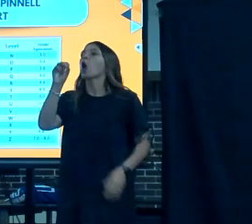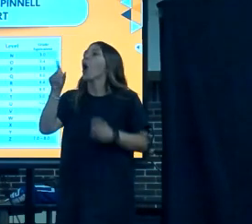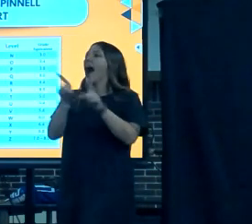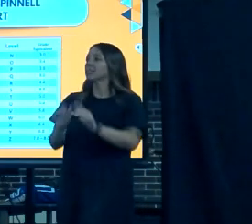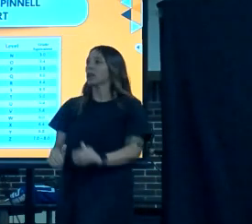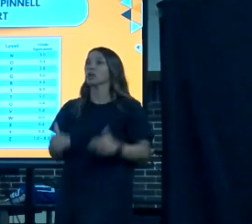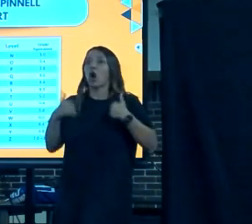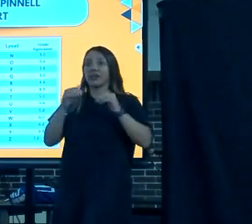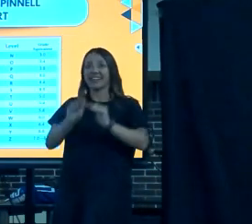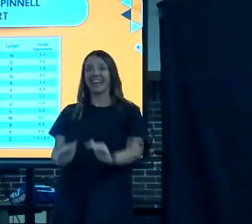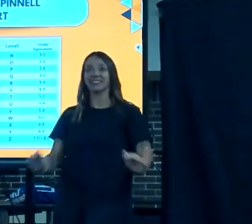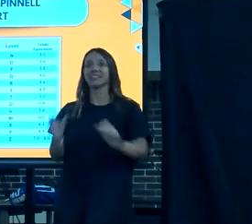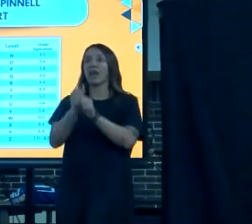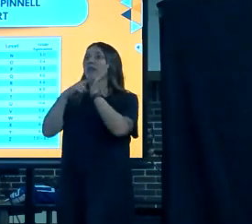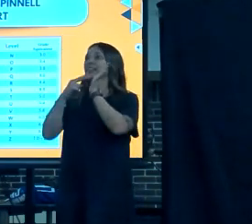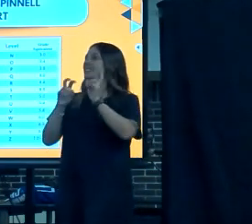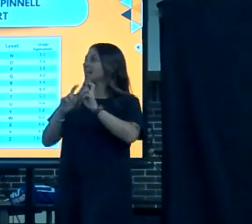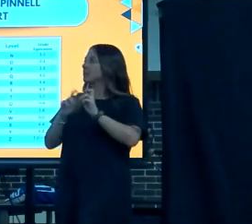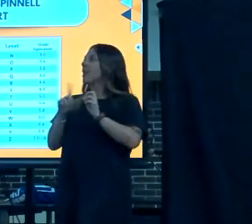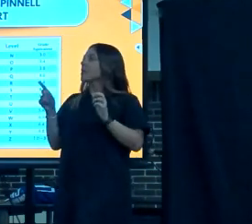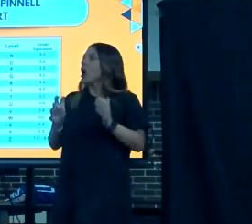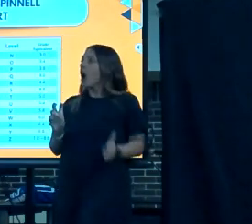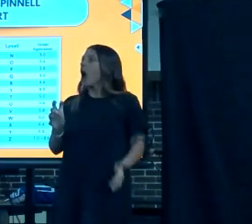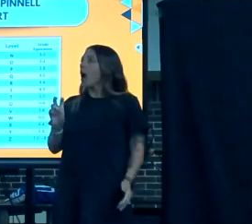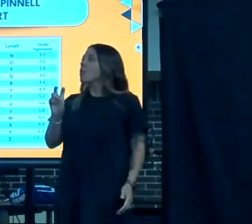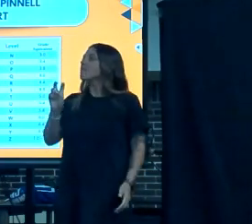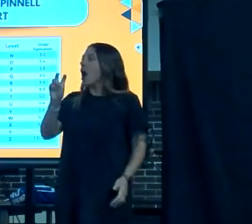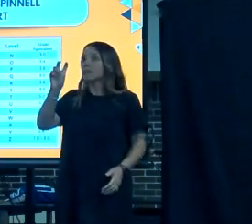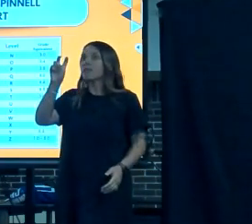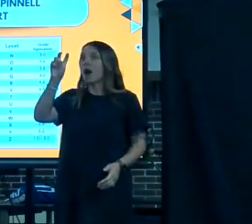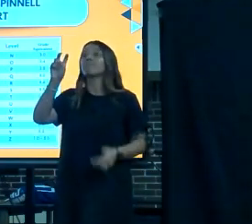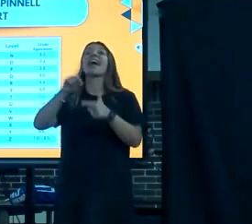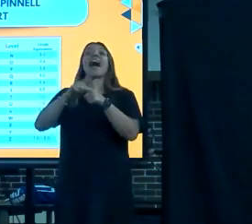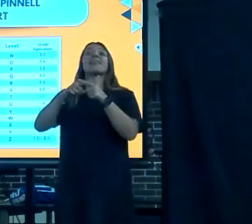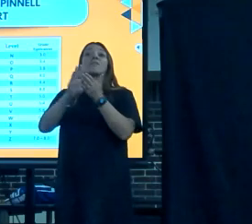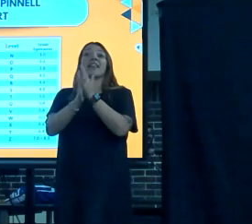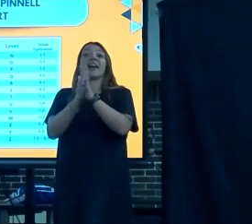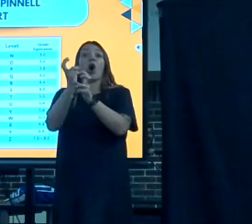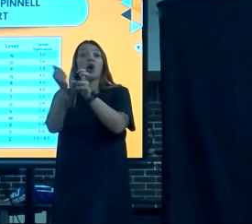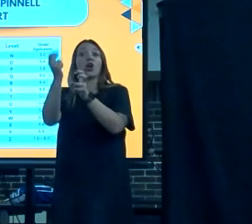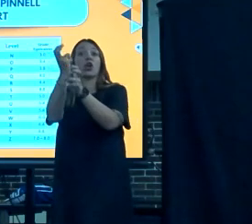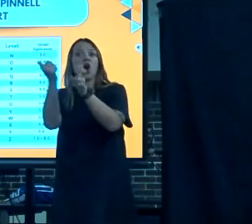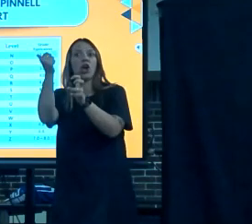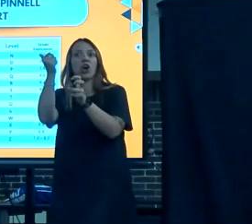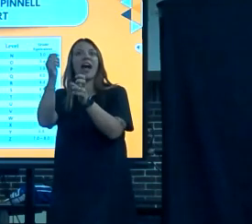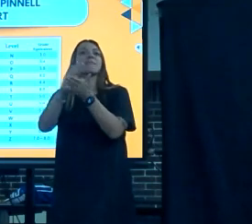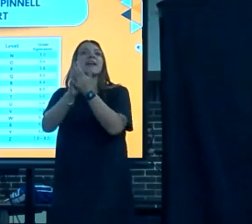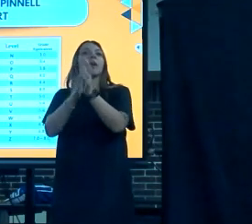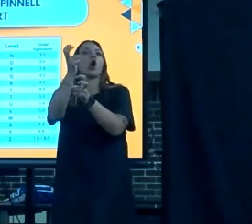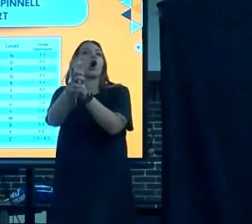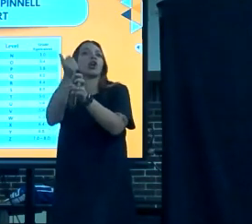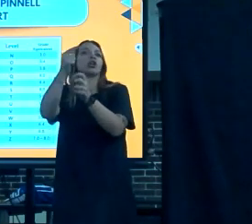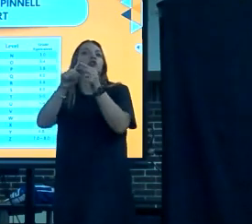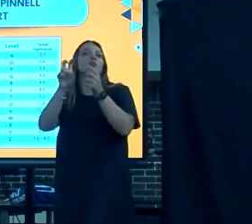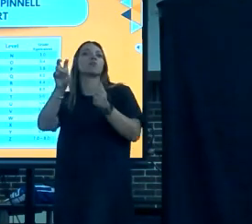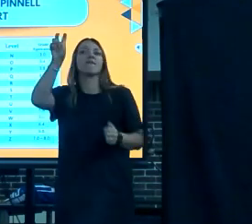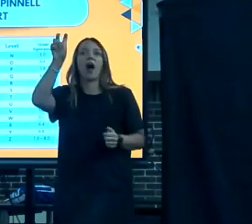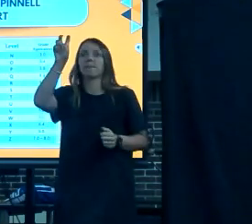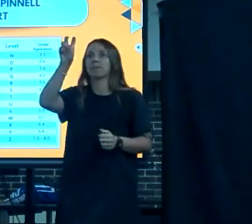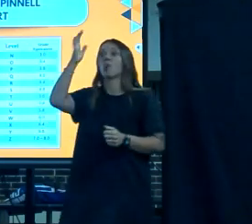they can move up. So as their reading assessment, they can see that they're gaining those letters, but then it gets